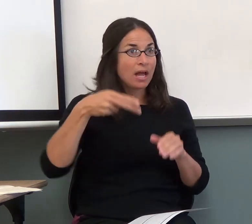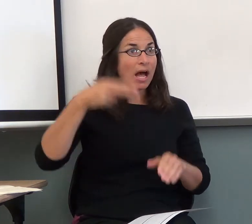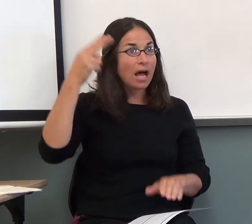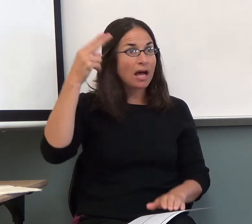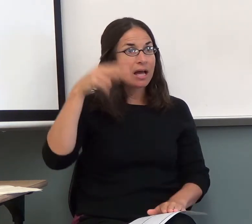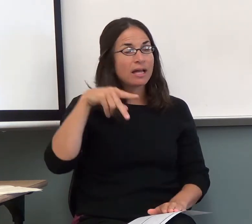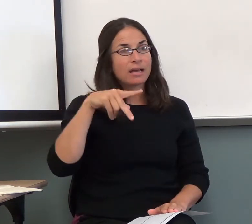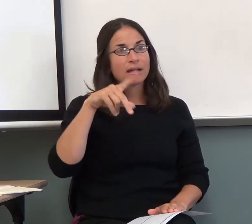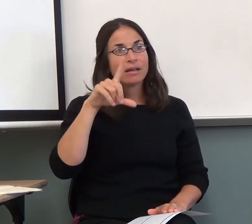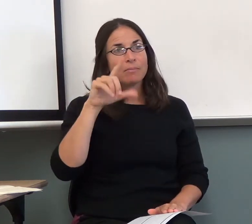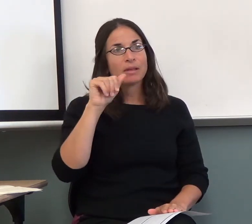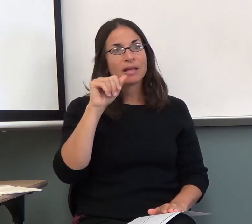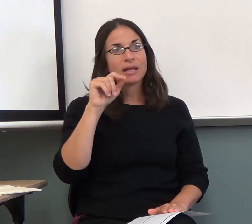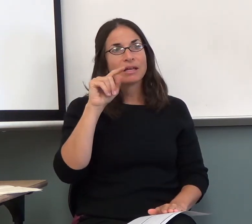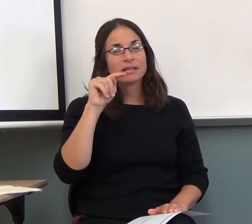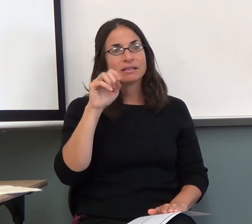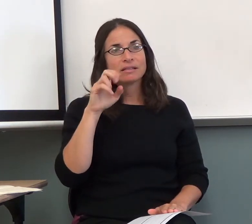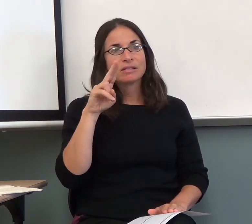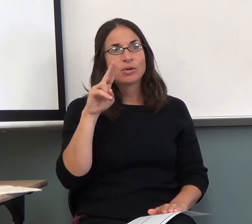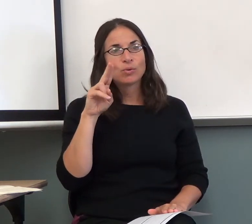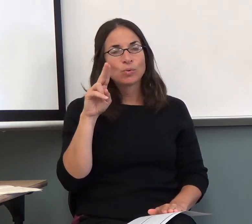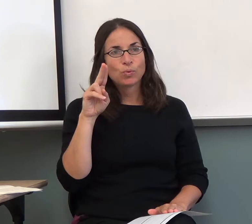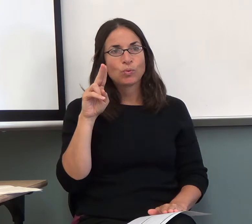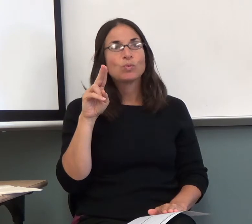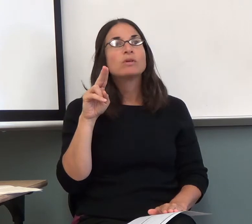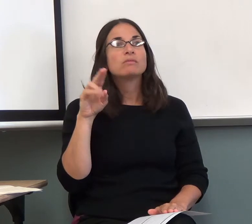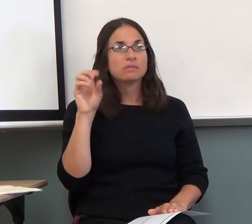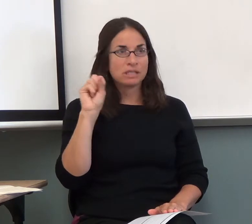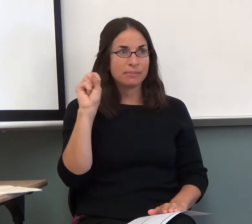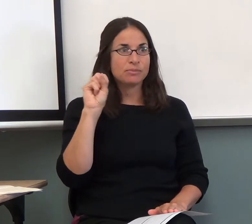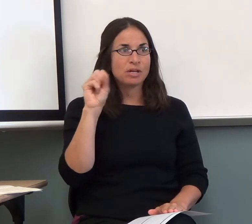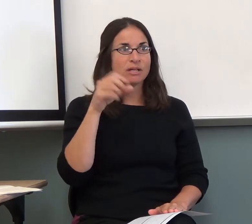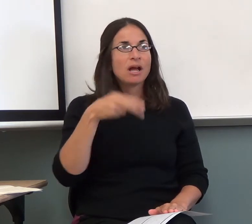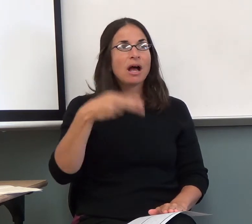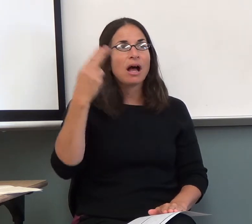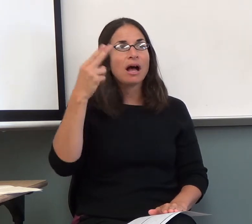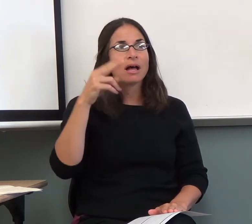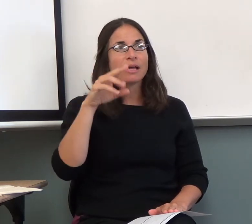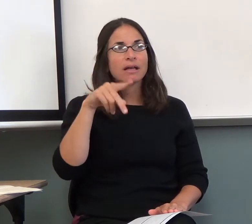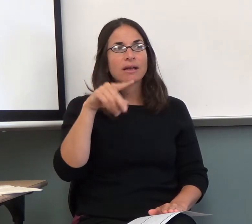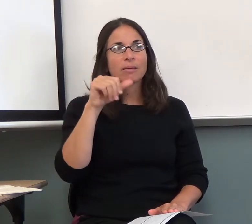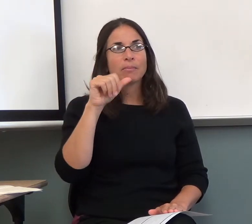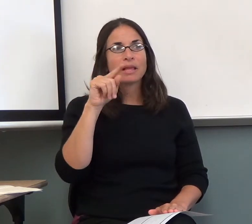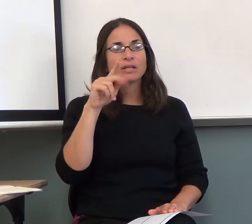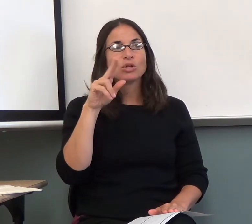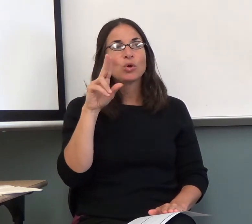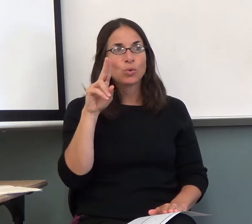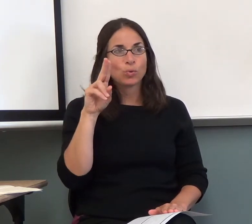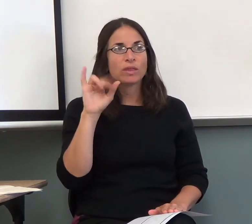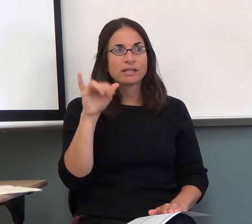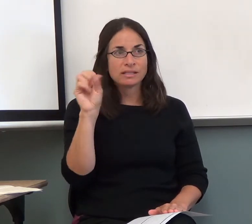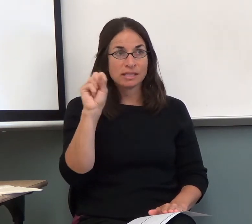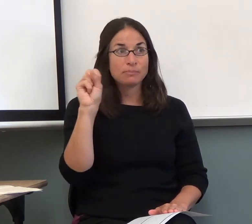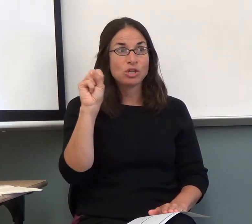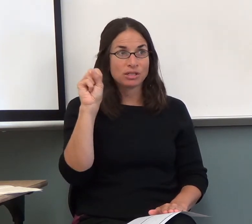yeah, Okay, good. So plateaus is the subject. and then plateaus is the noun. That's correct. Yeah. Plateaus is also a